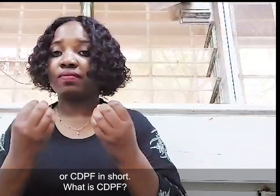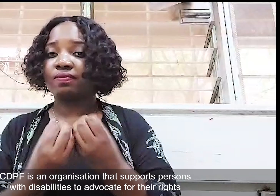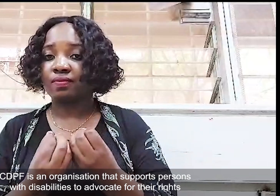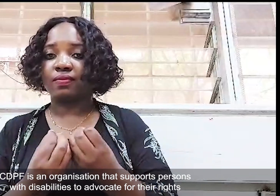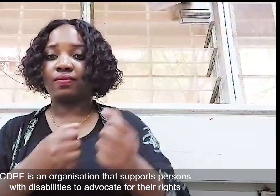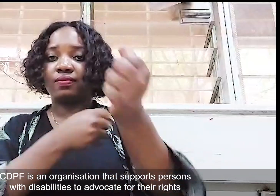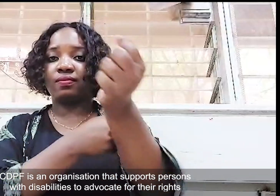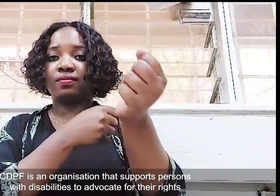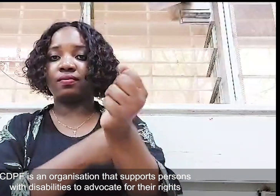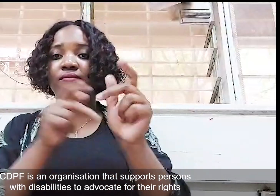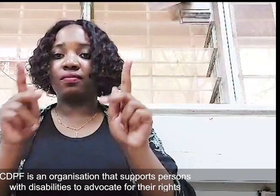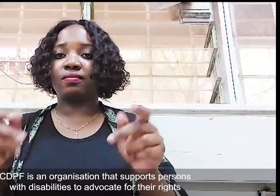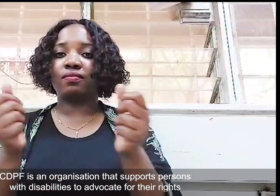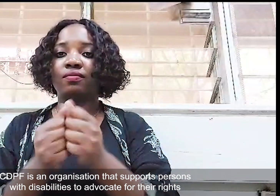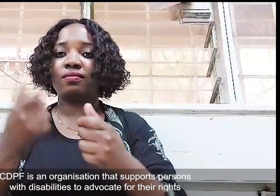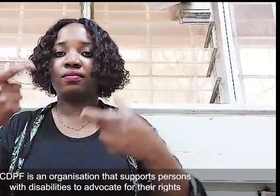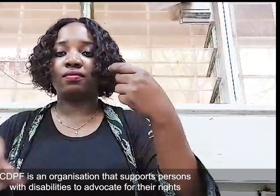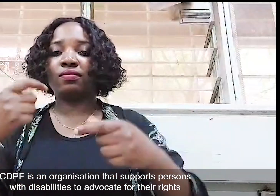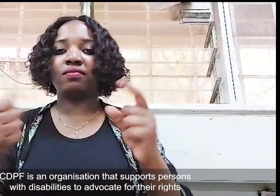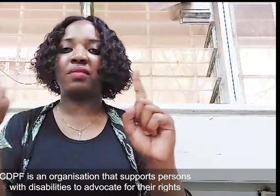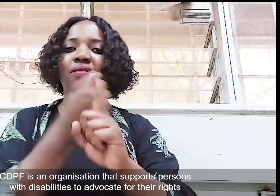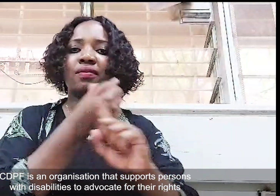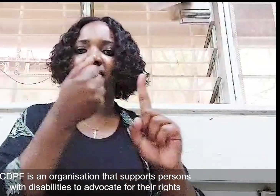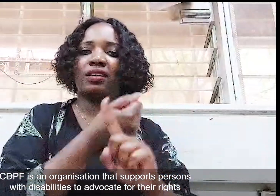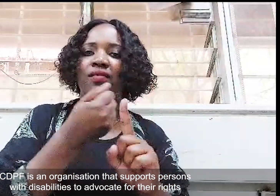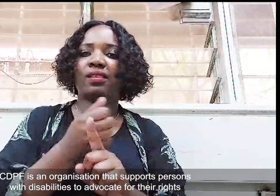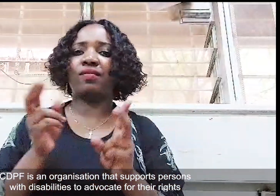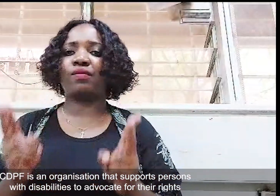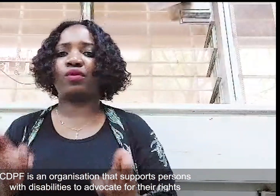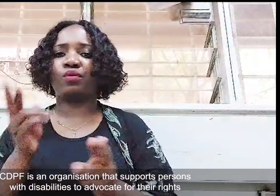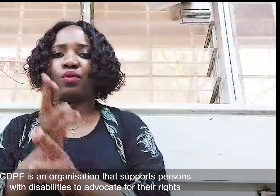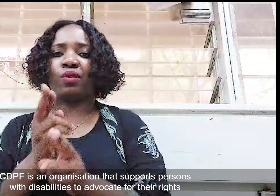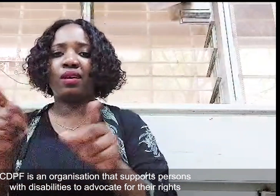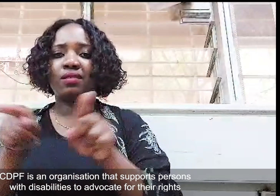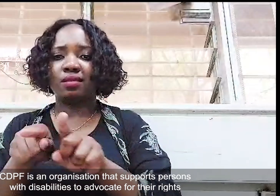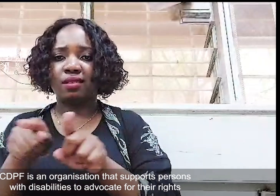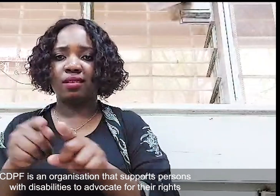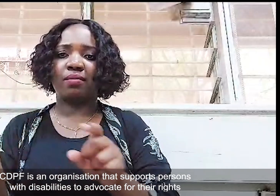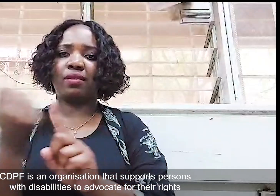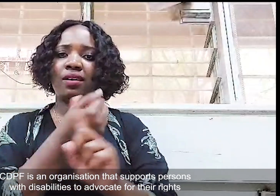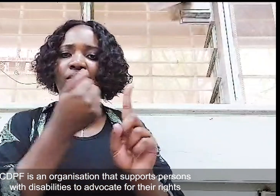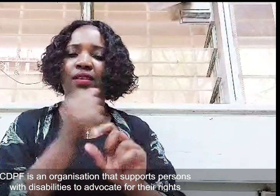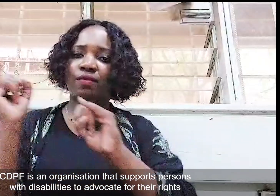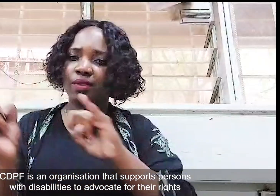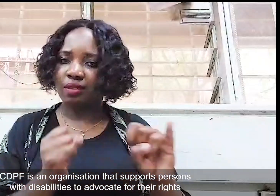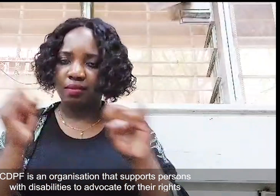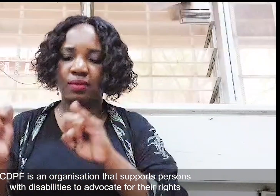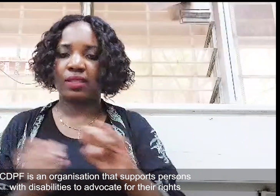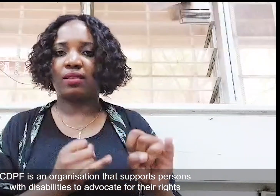CDPF? CDPF is an organization that supports persons with disabilities to advocate for their